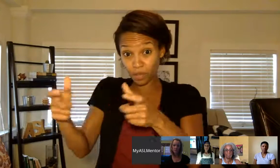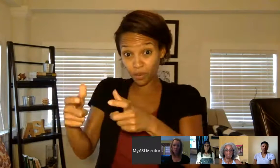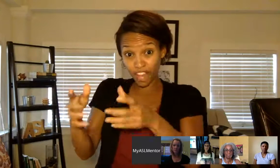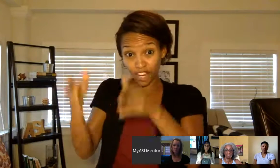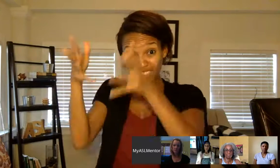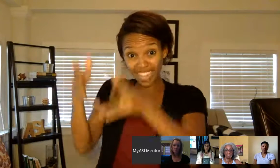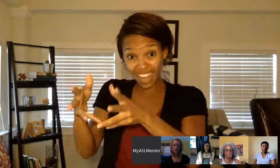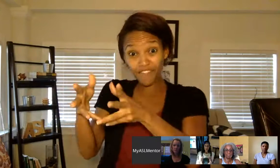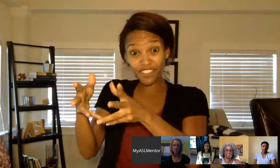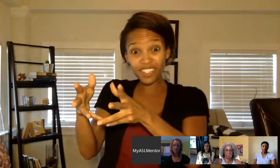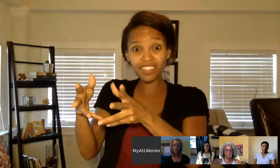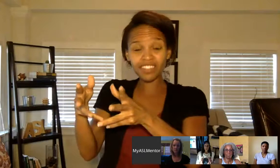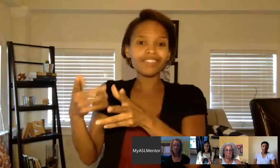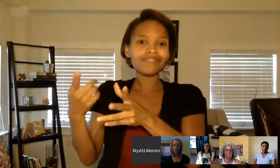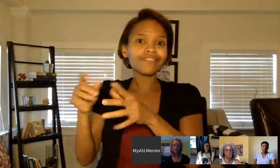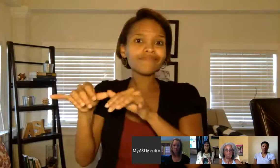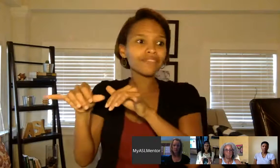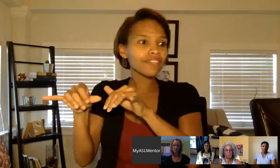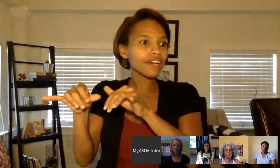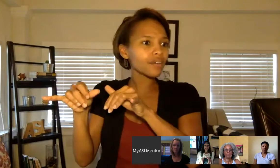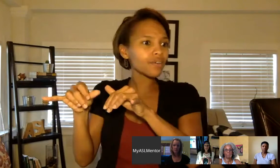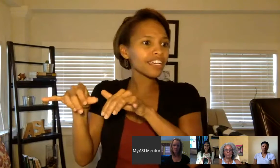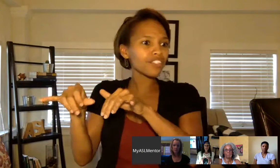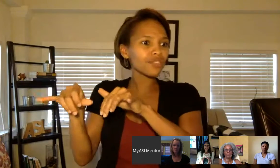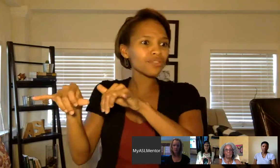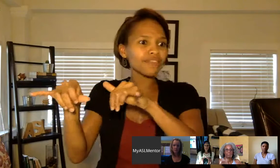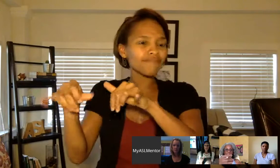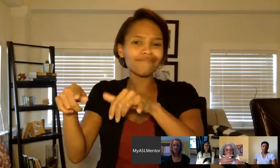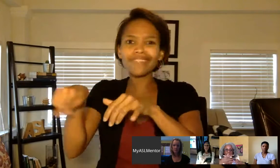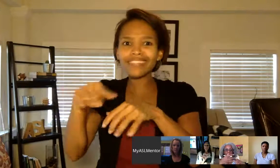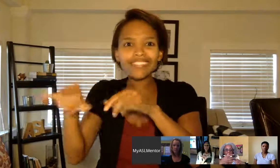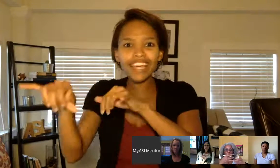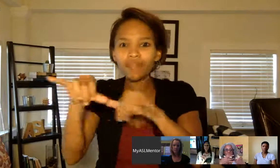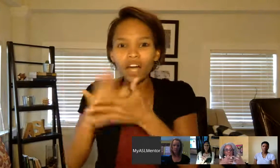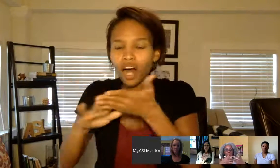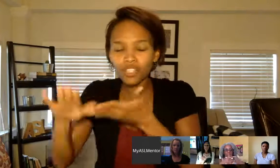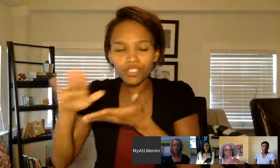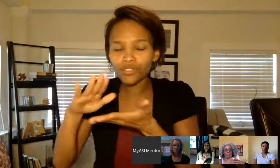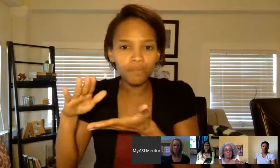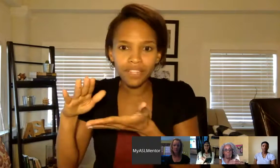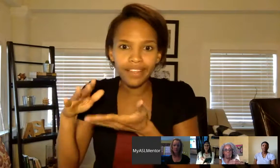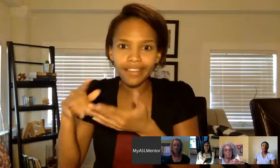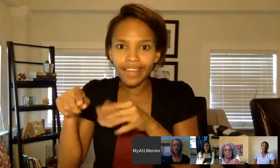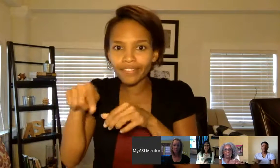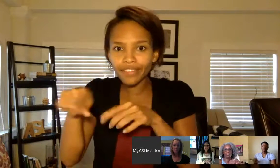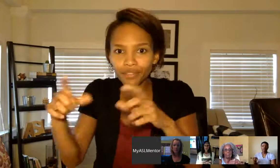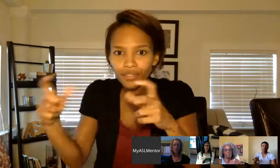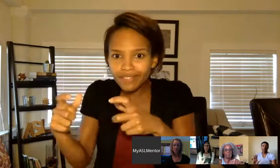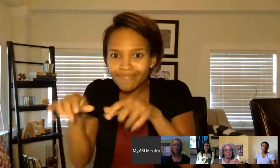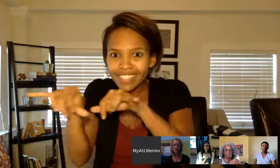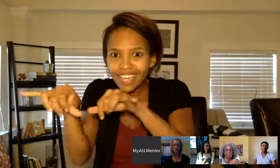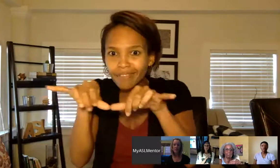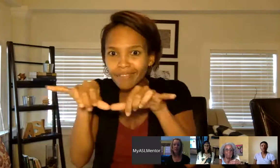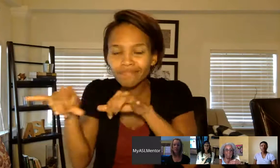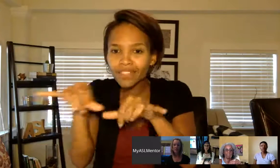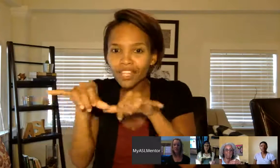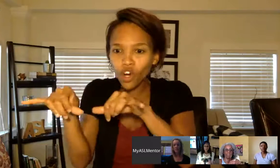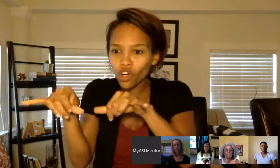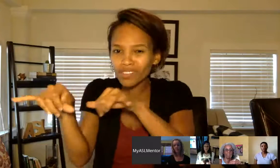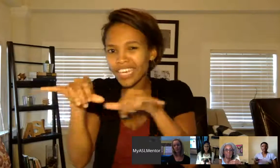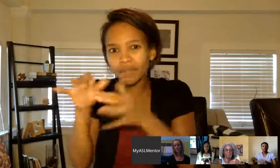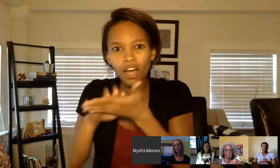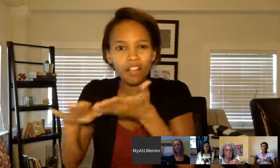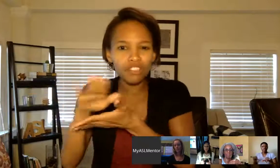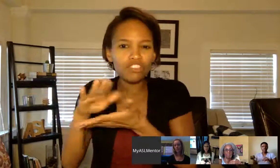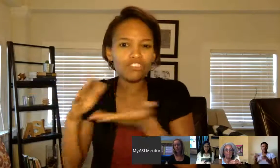those people that are left, what did I do? Same college or something like that. Same, they're